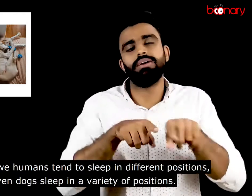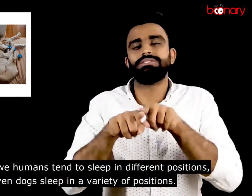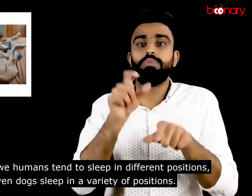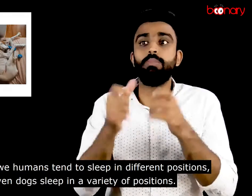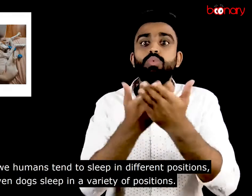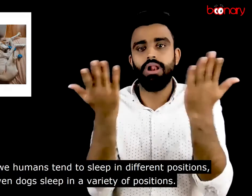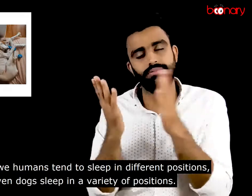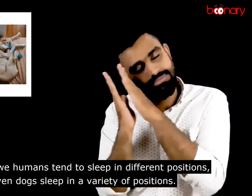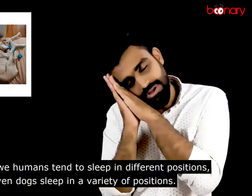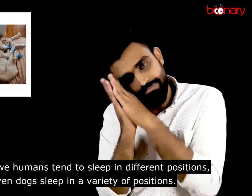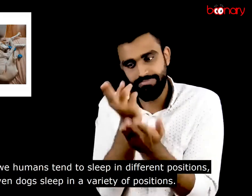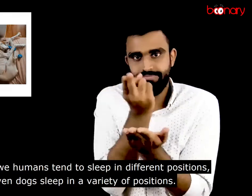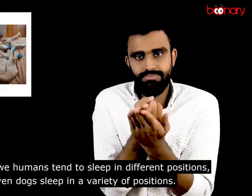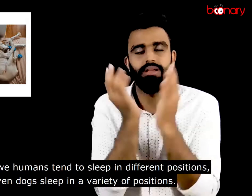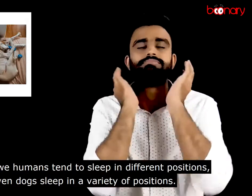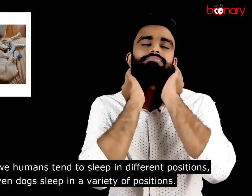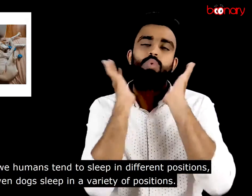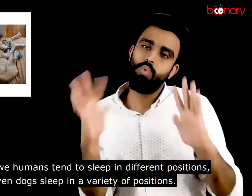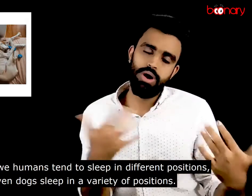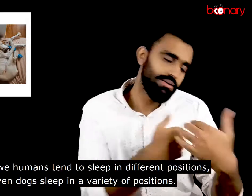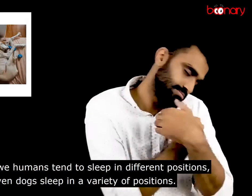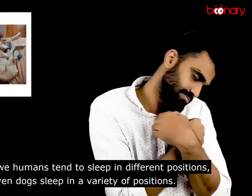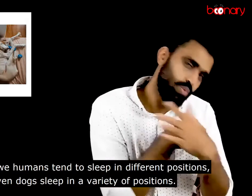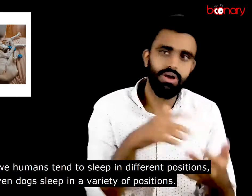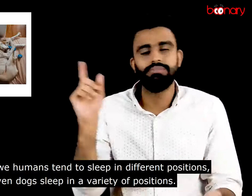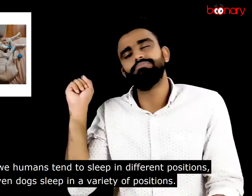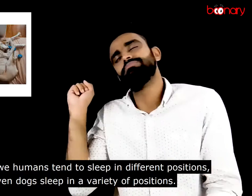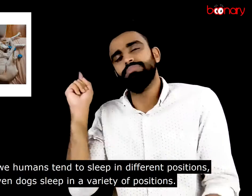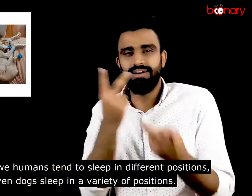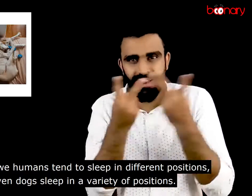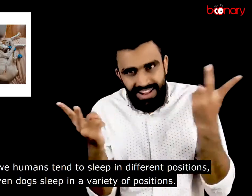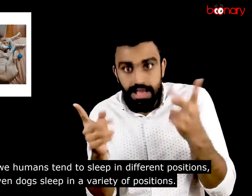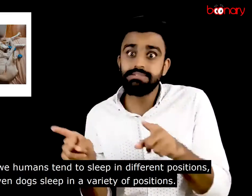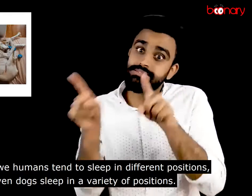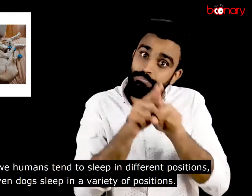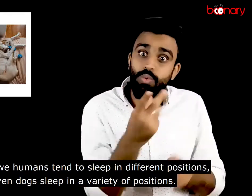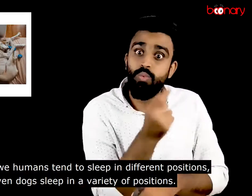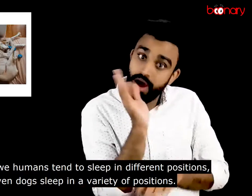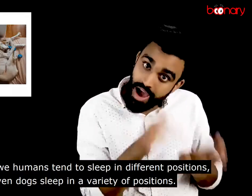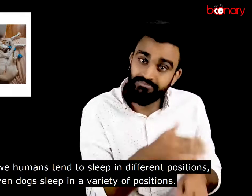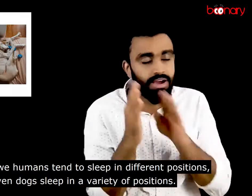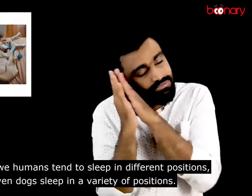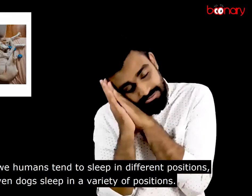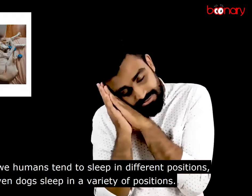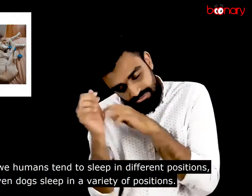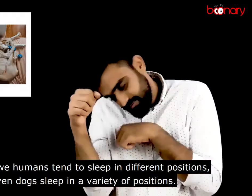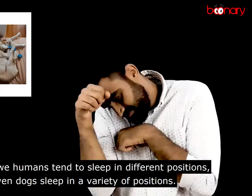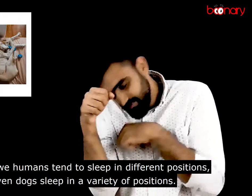Just like we humans tend to sleep in different positions, even dogs sleep in a variety